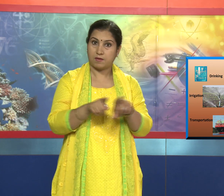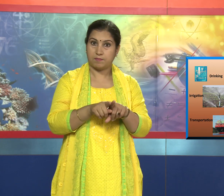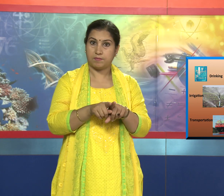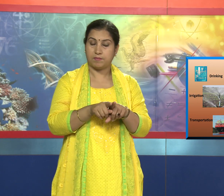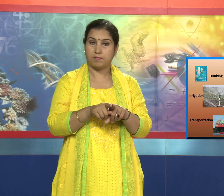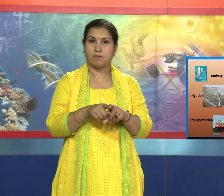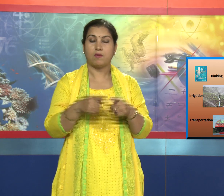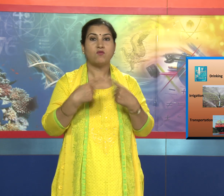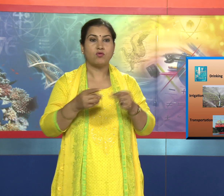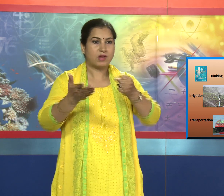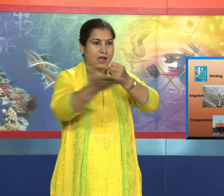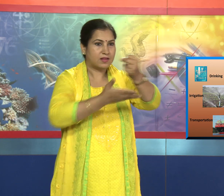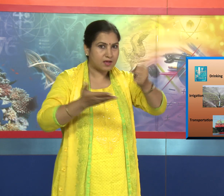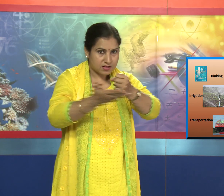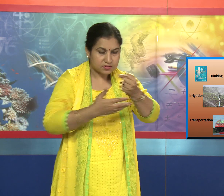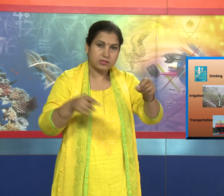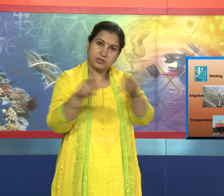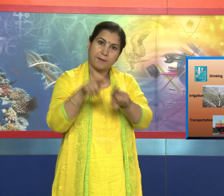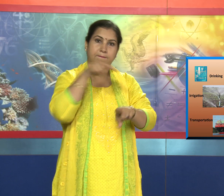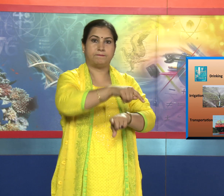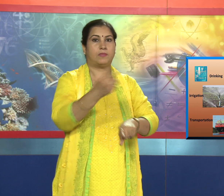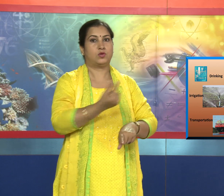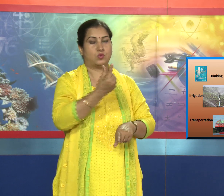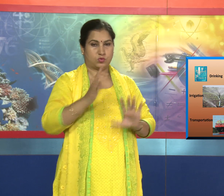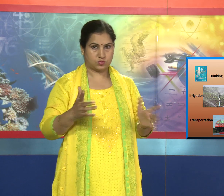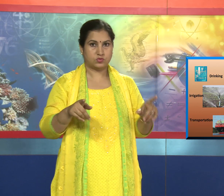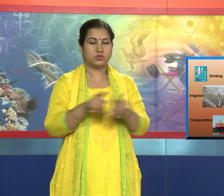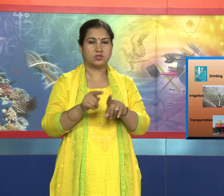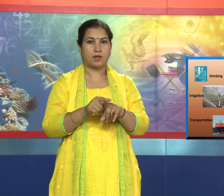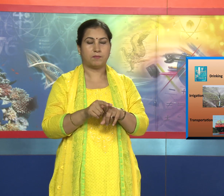the agricultural purposes and navigation also.